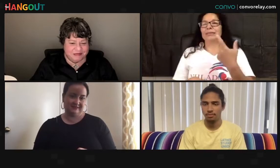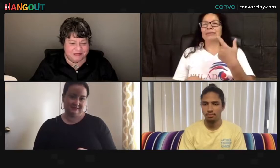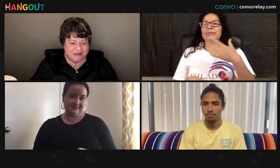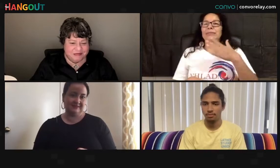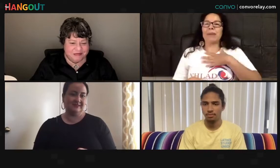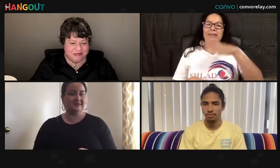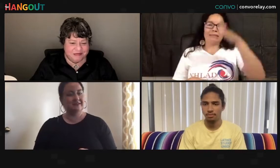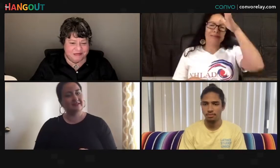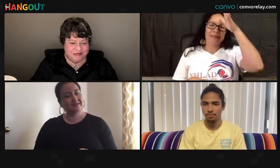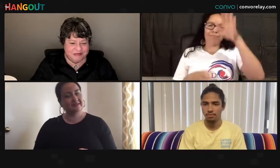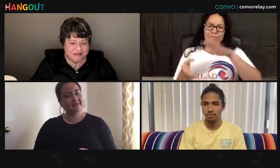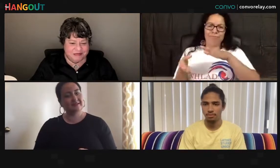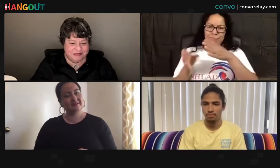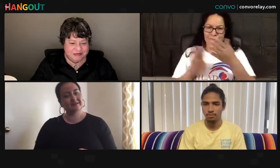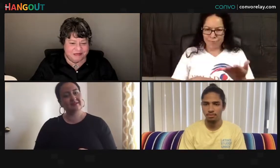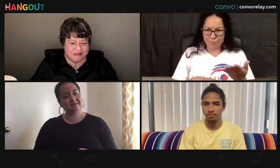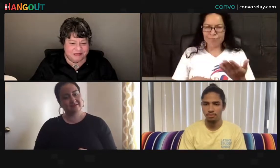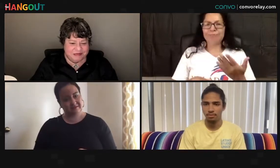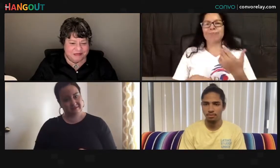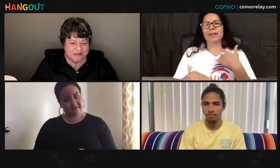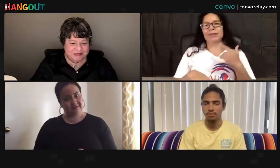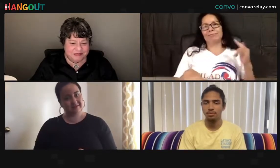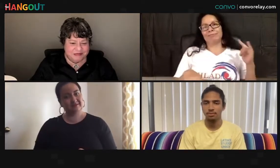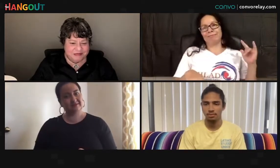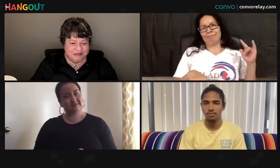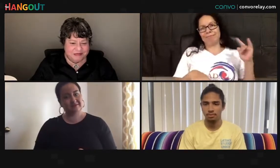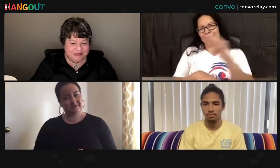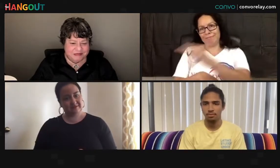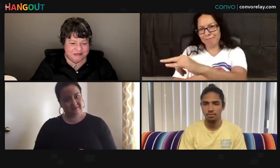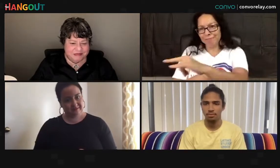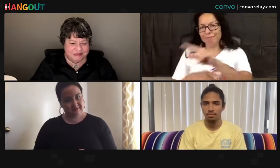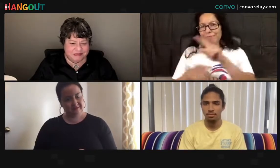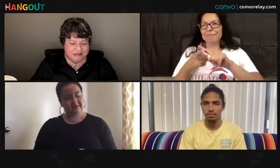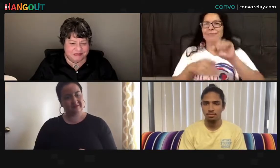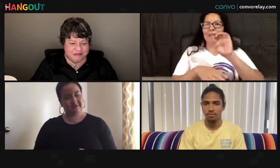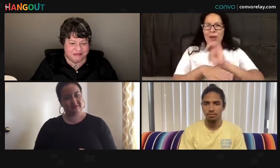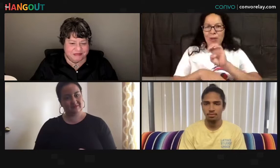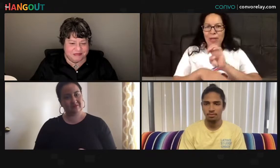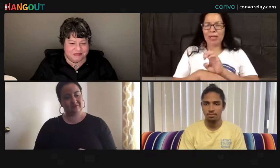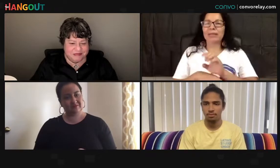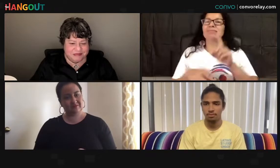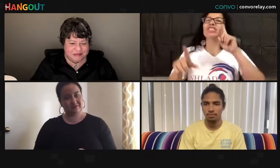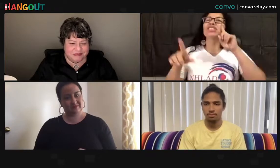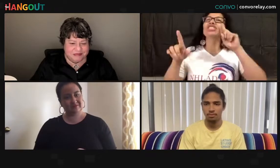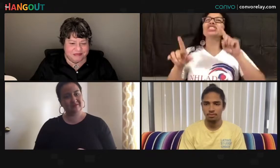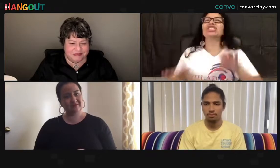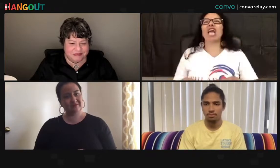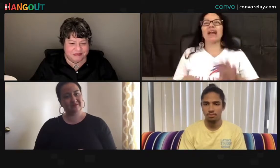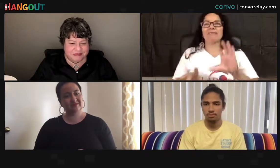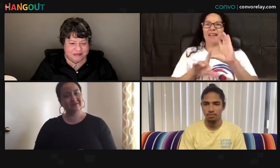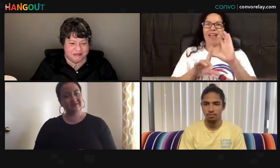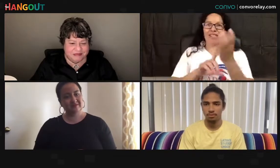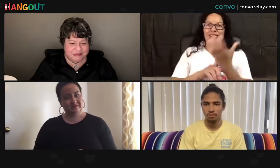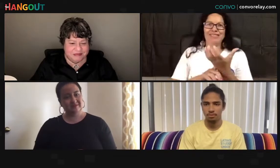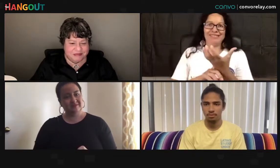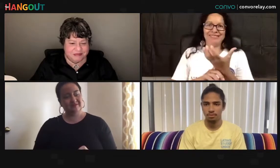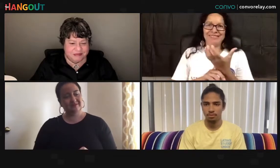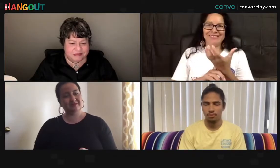live in my neck of the woods, I've been here for years. My parents passed away and I had to go fly back home to Ecuador and I